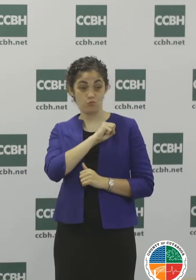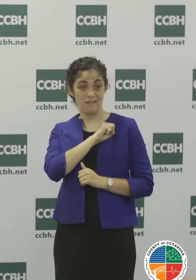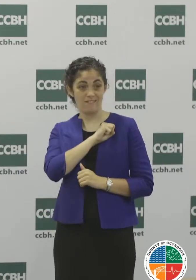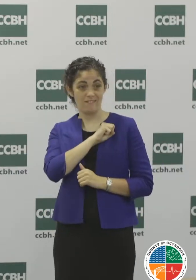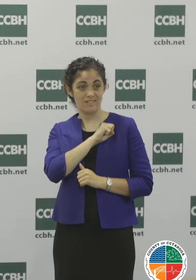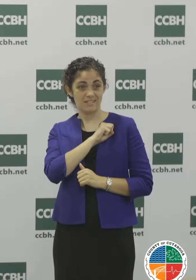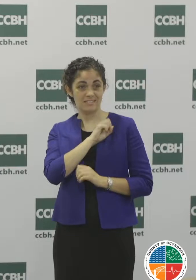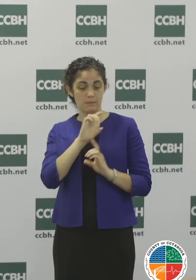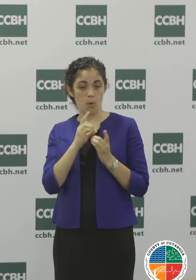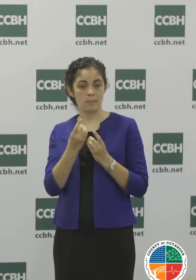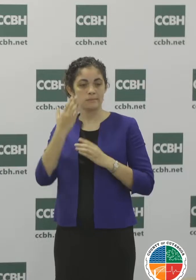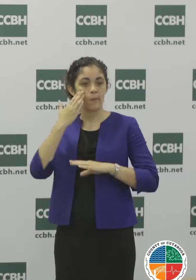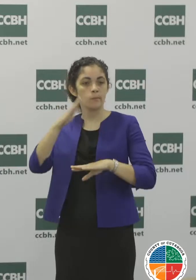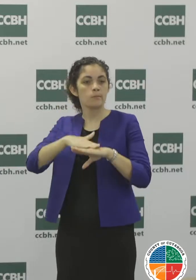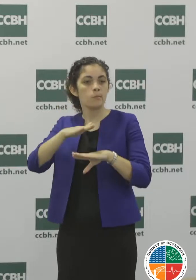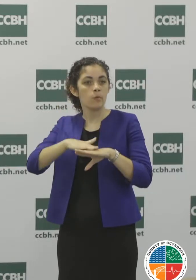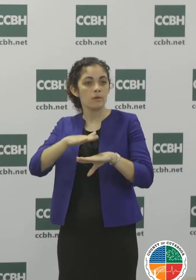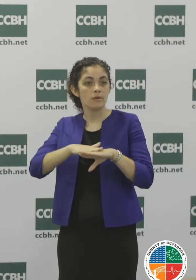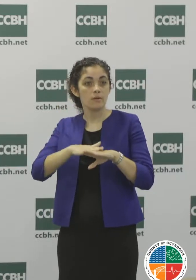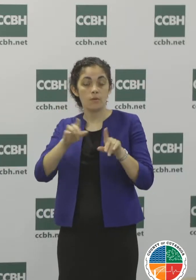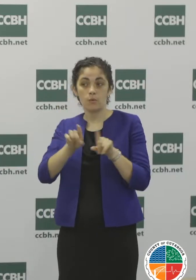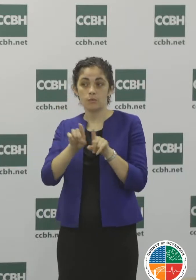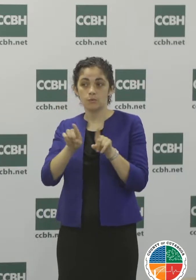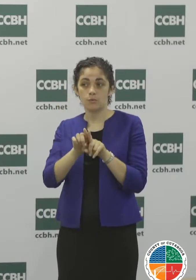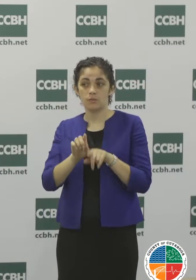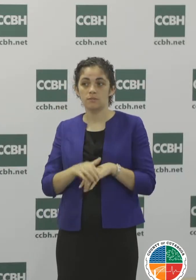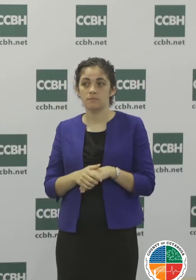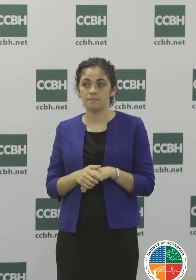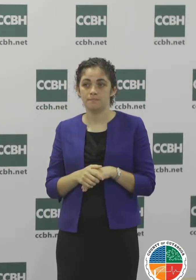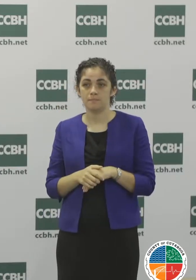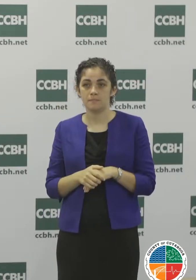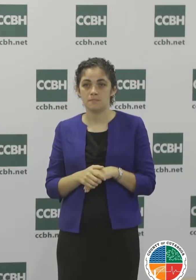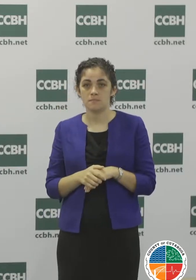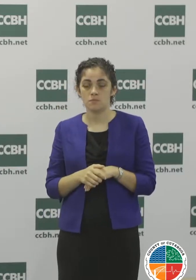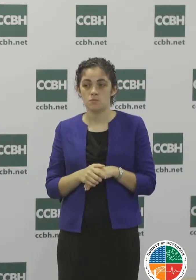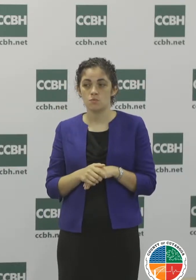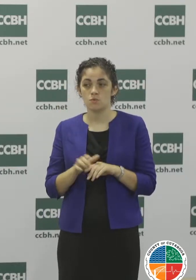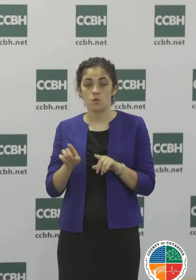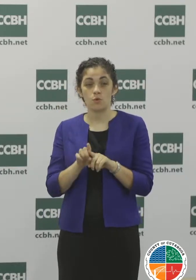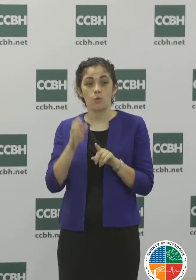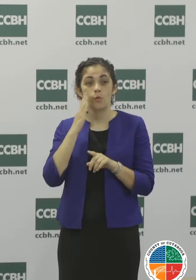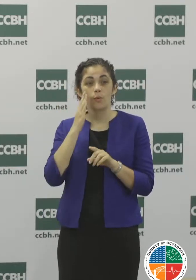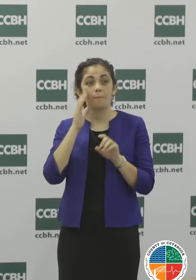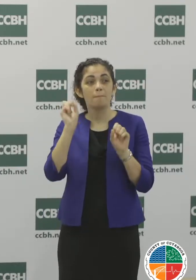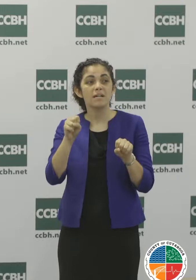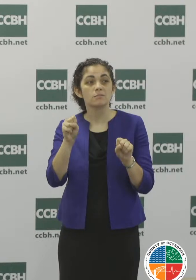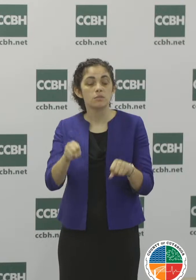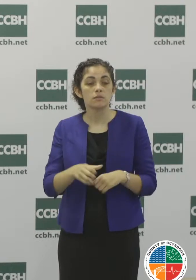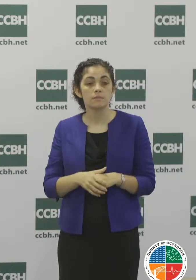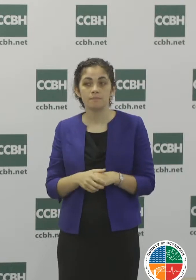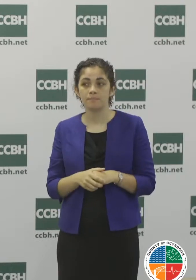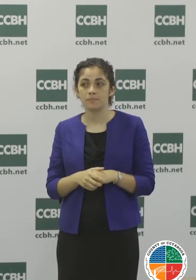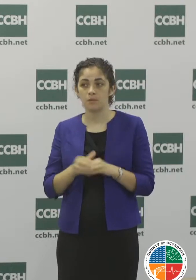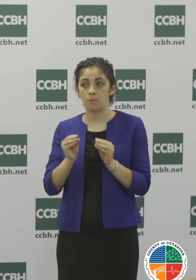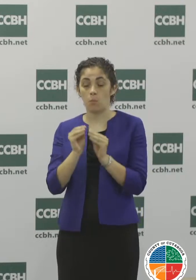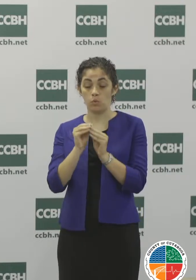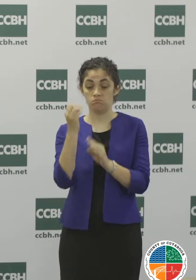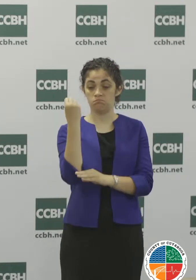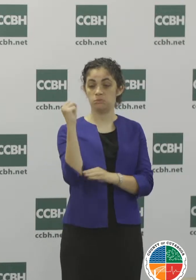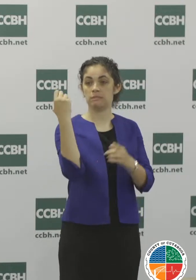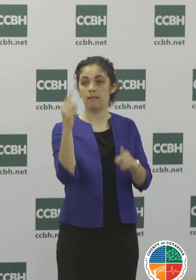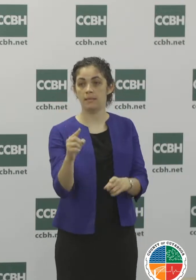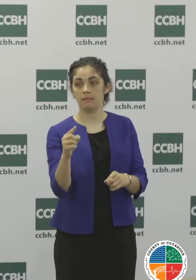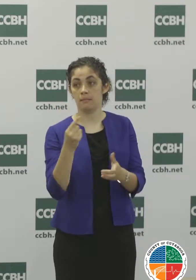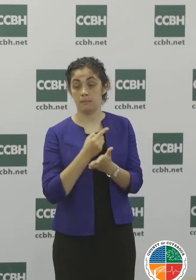Department is on alert, has been alerted to the possibility of more protests this